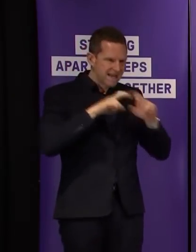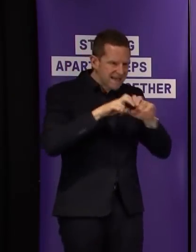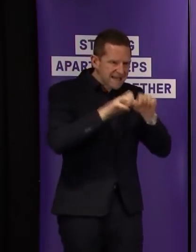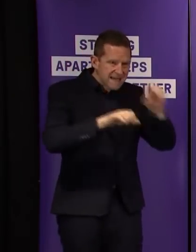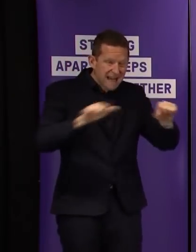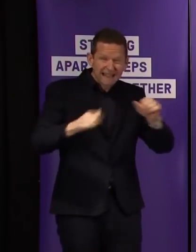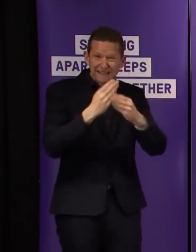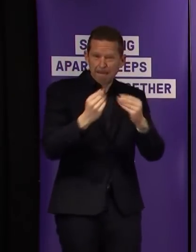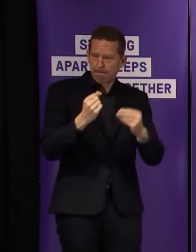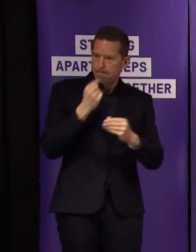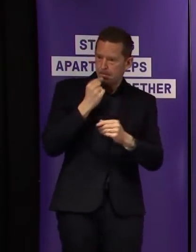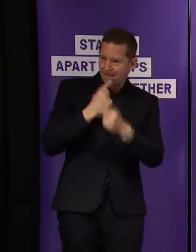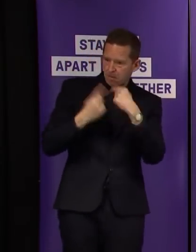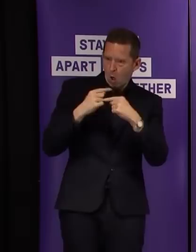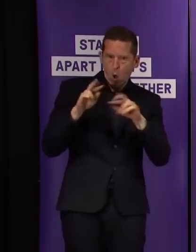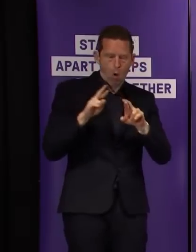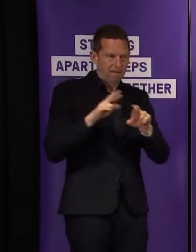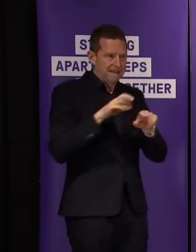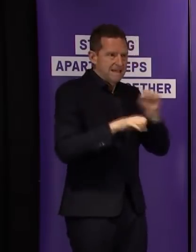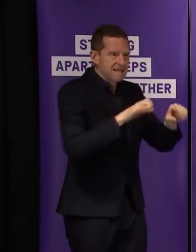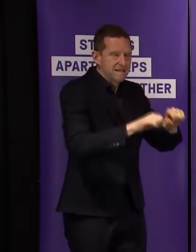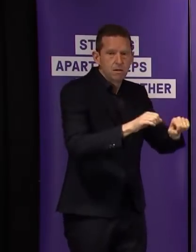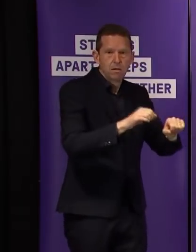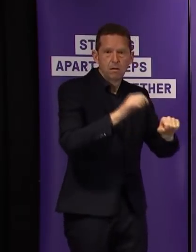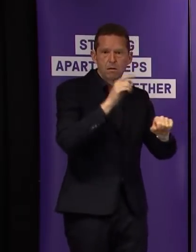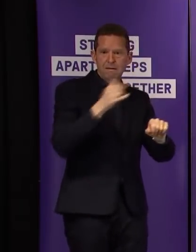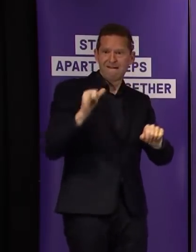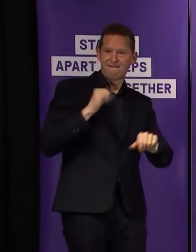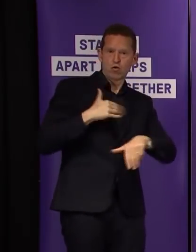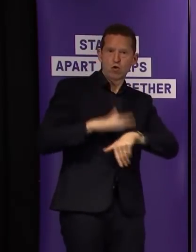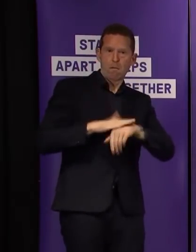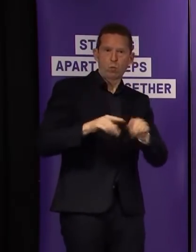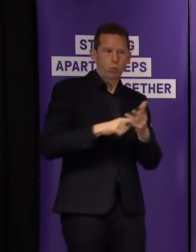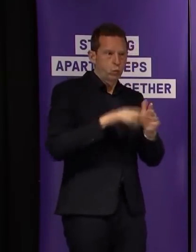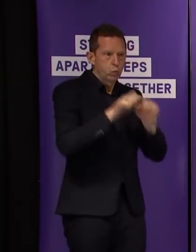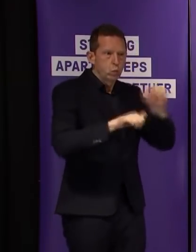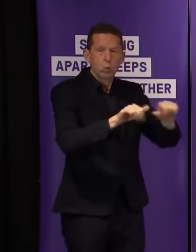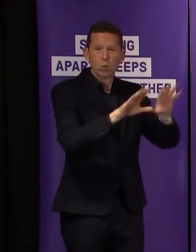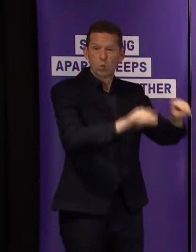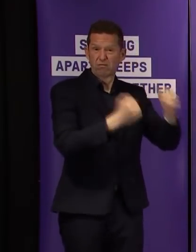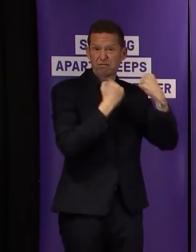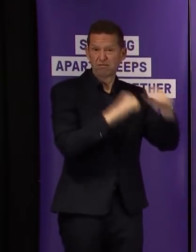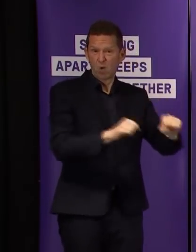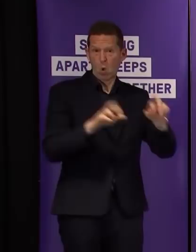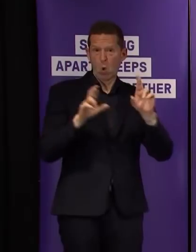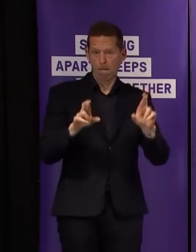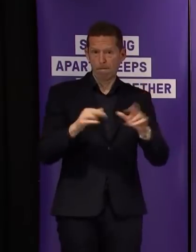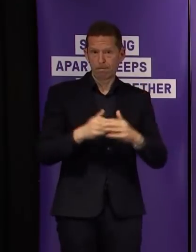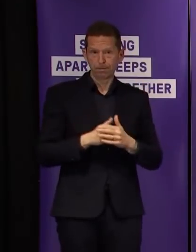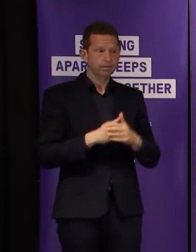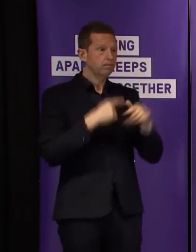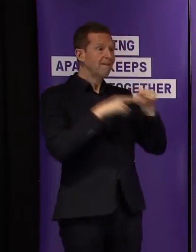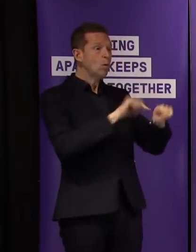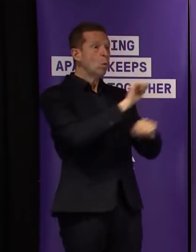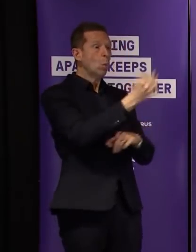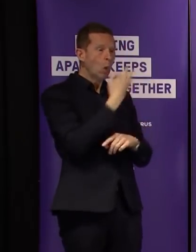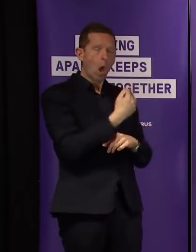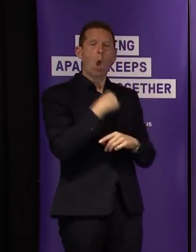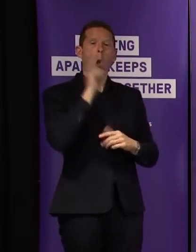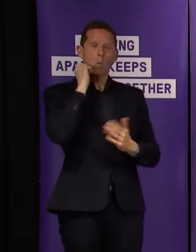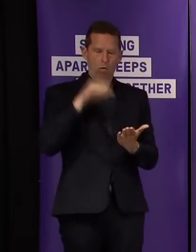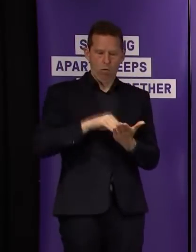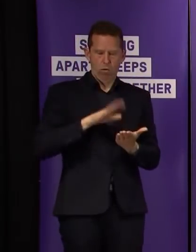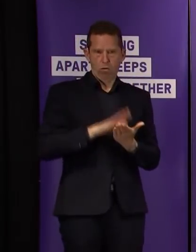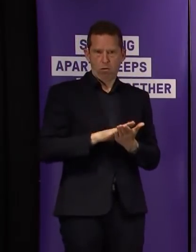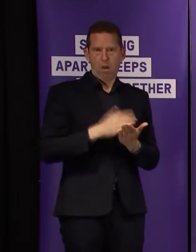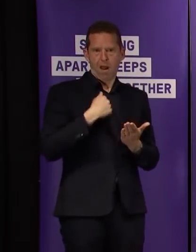small, that'll get us minutes, maybe hours. So Mayor, on the issue of your request, let me follow that up personally. I'm